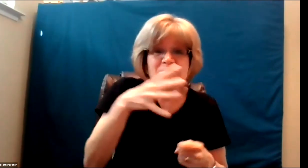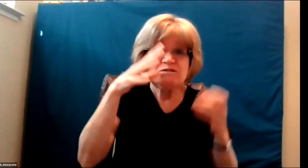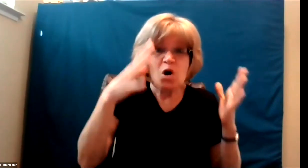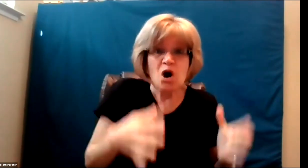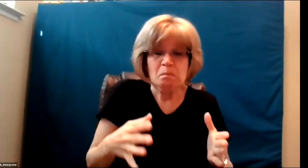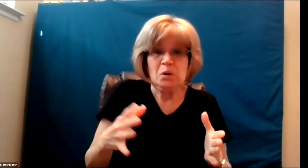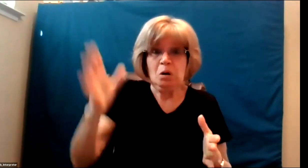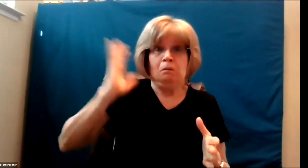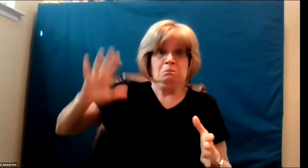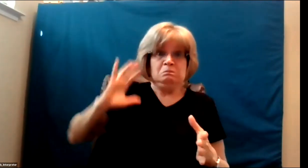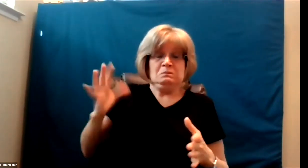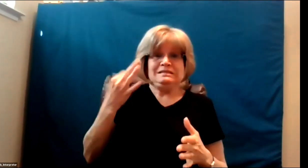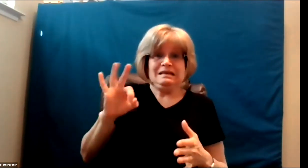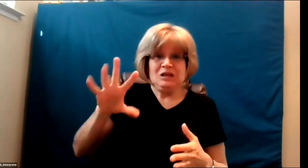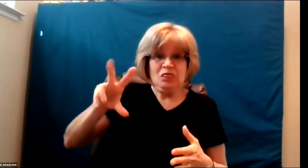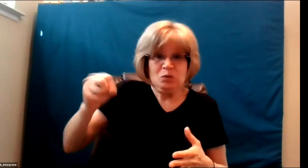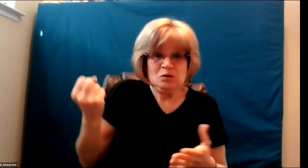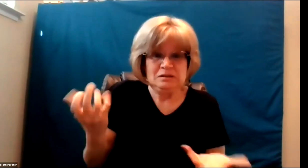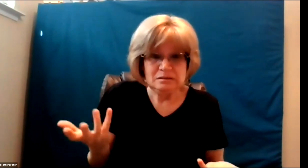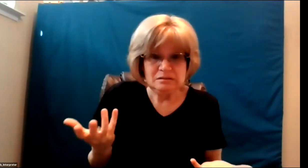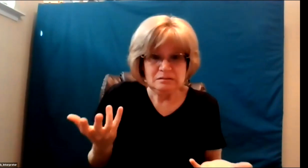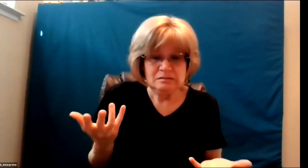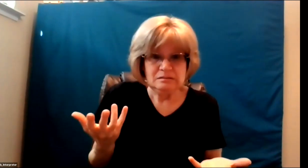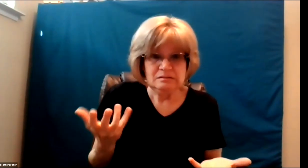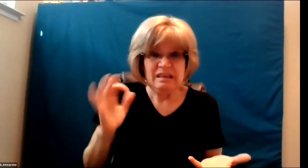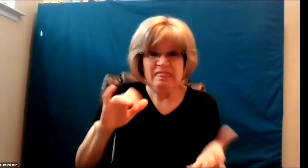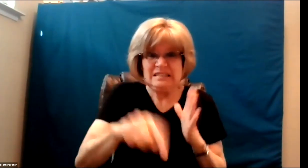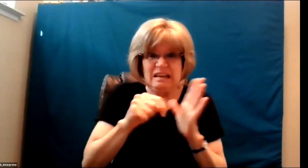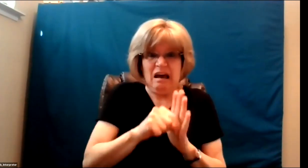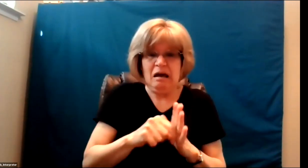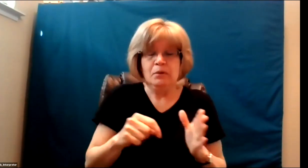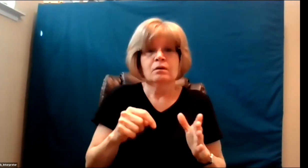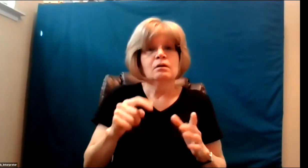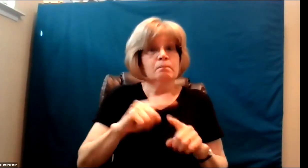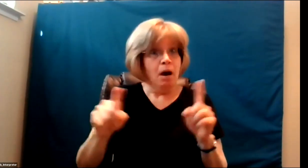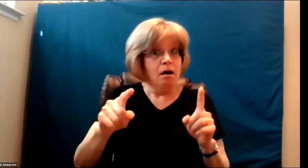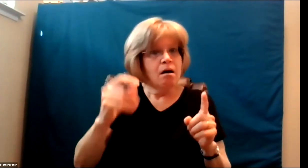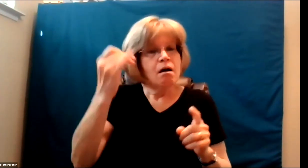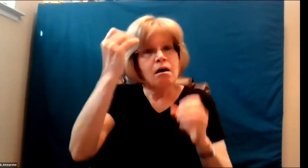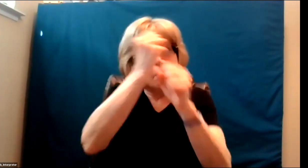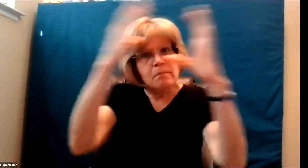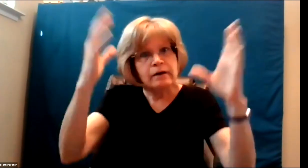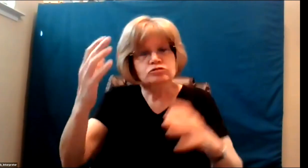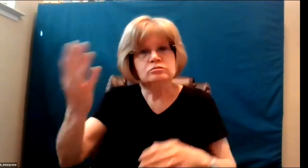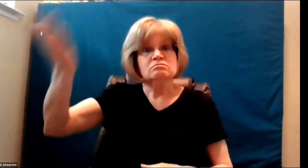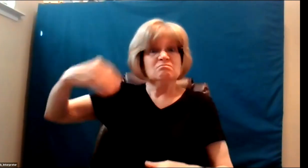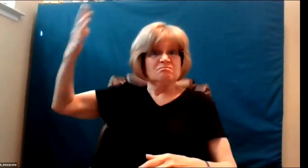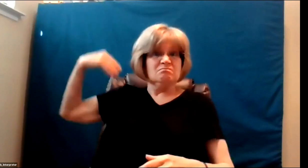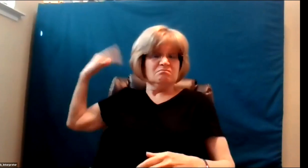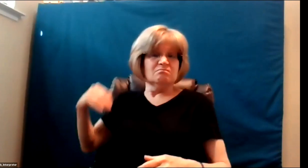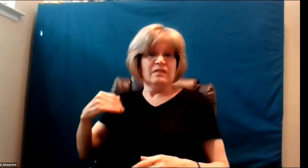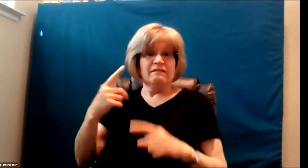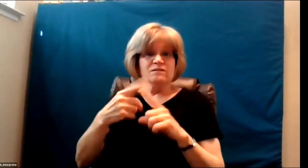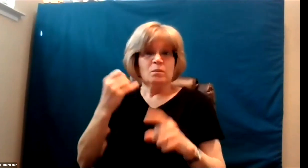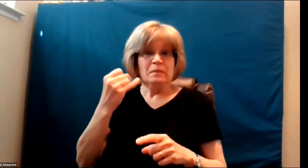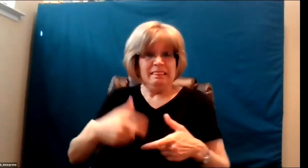during the 1930s. Or better still, imagine if you're an ancient Israelite without science to help